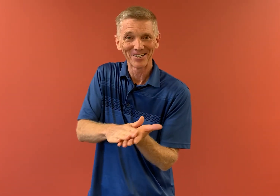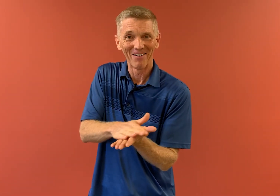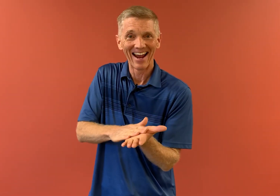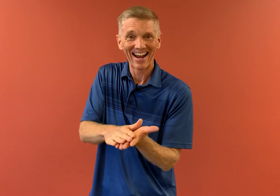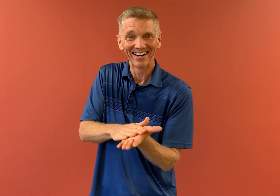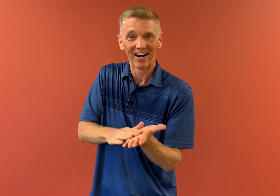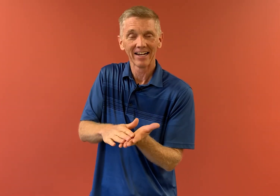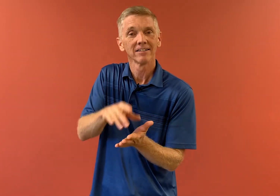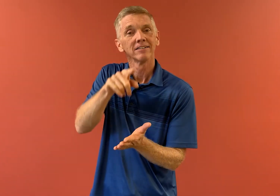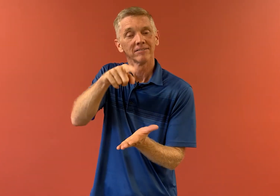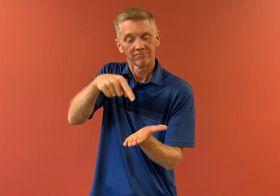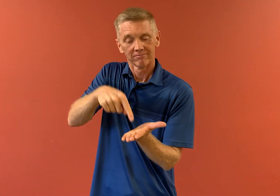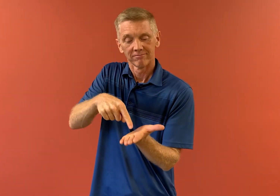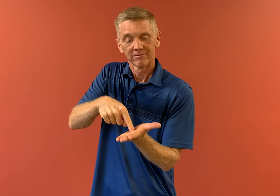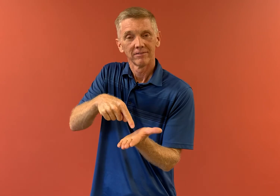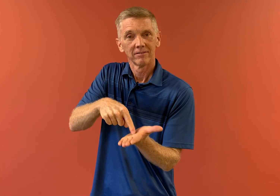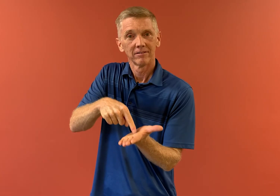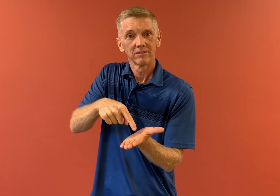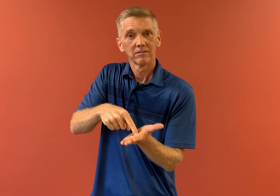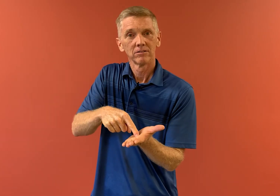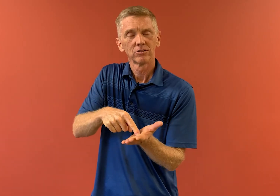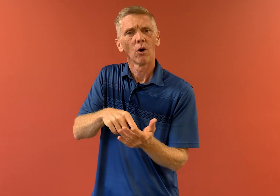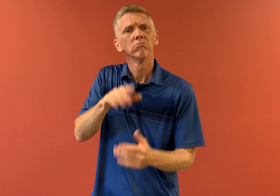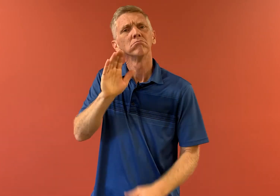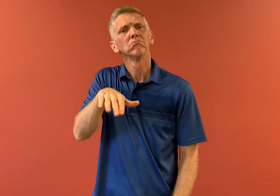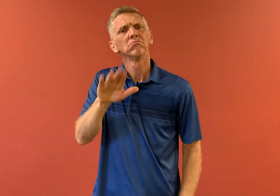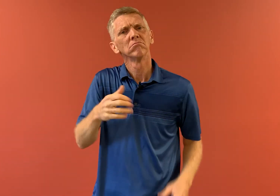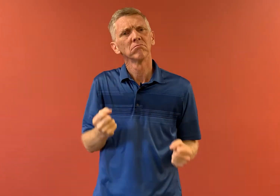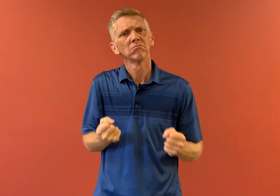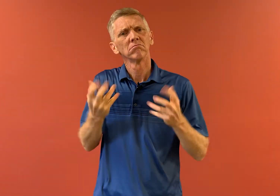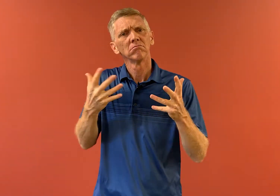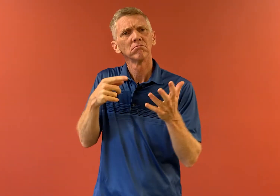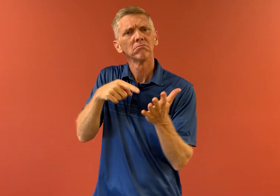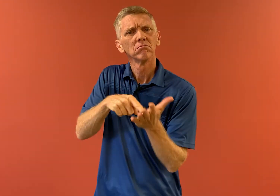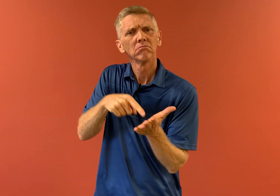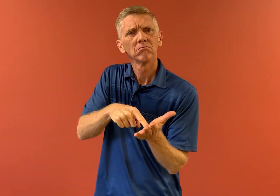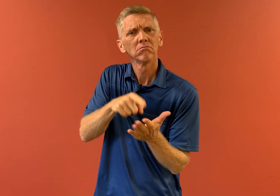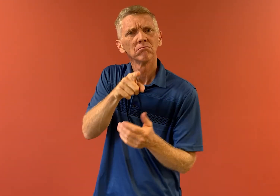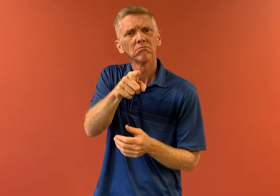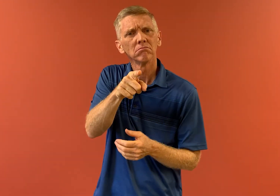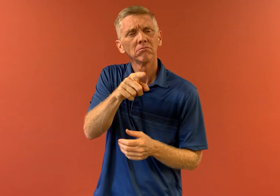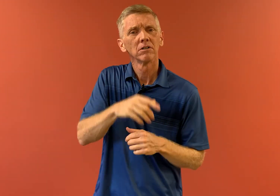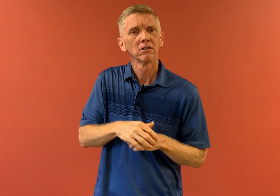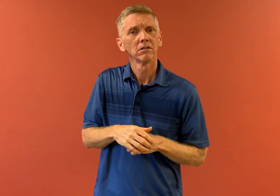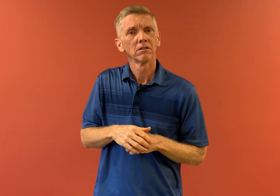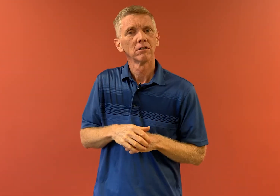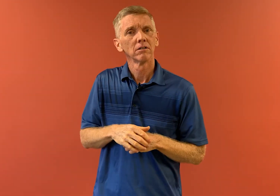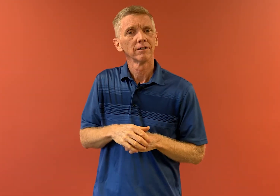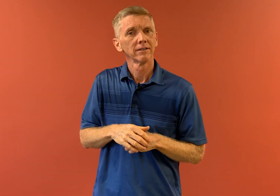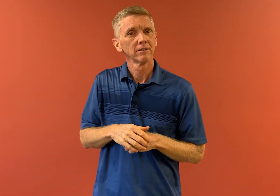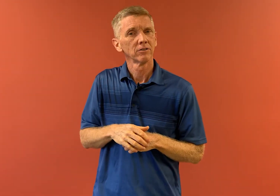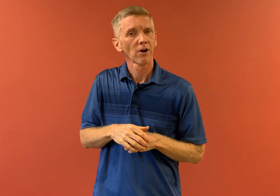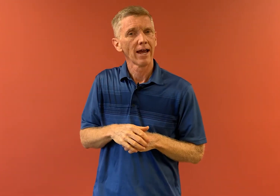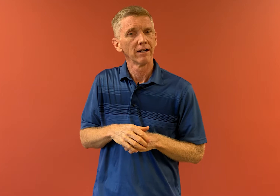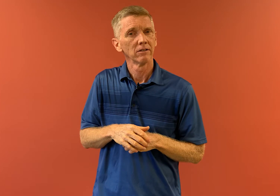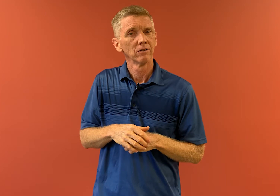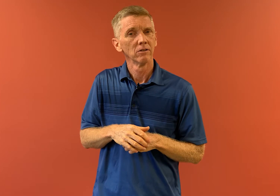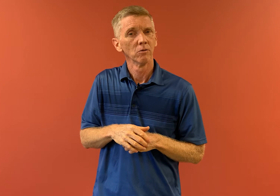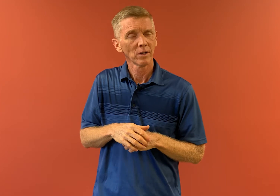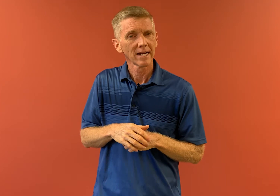my hand, all right? So, Try it. What did I